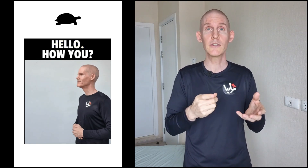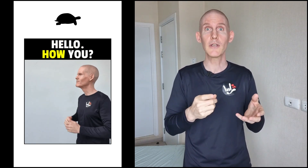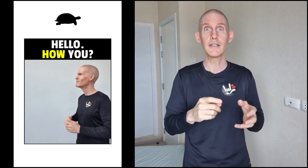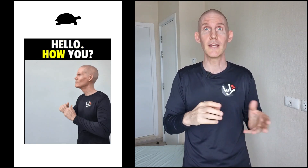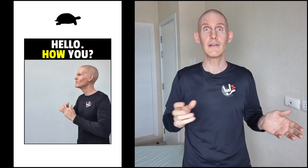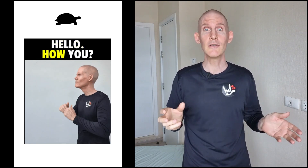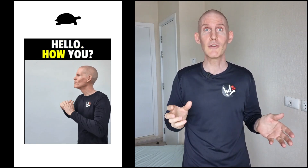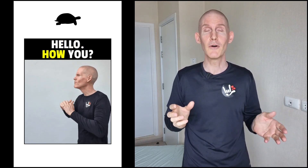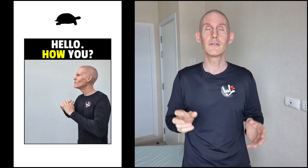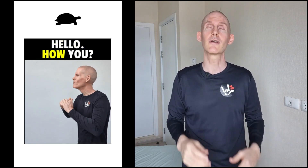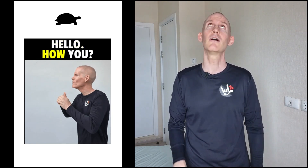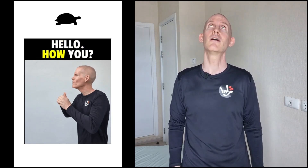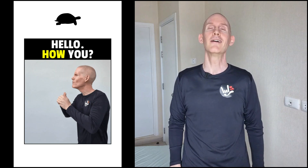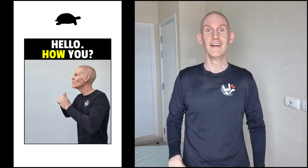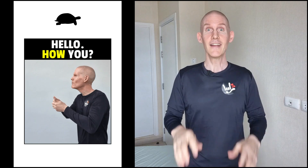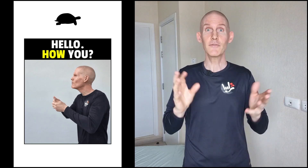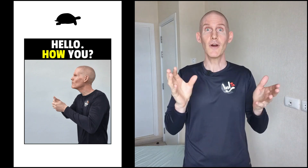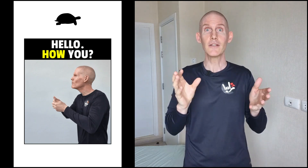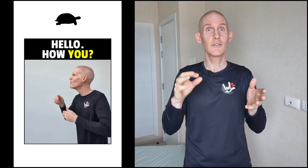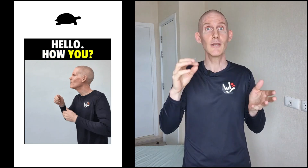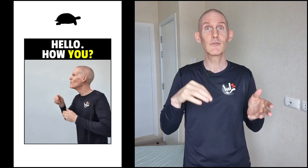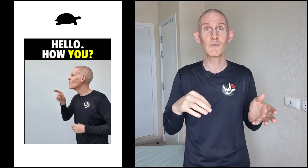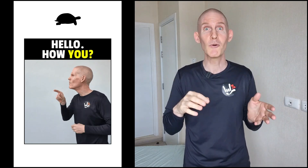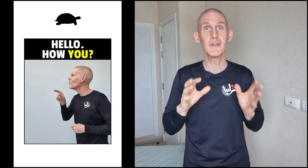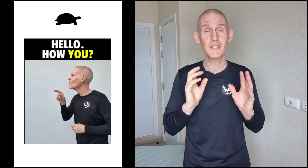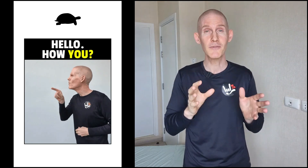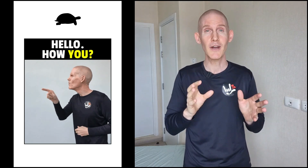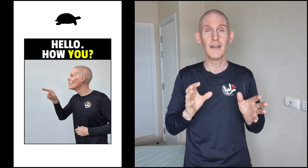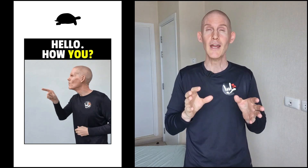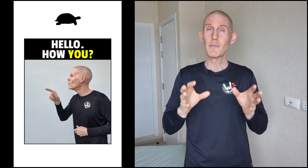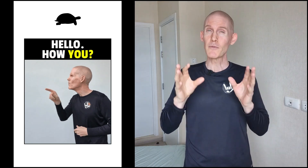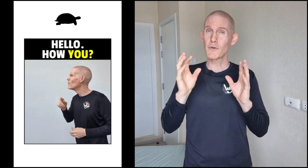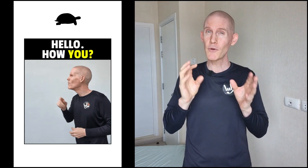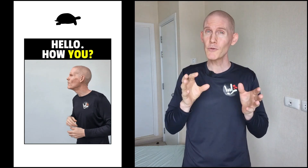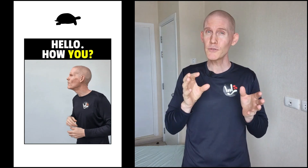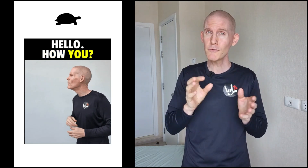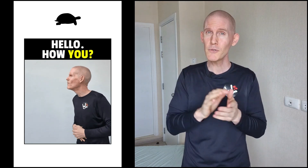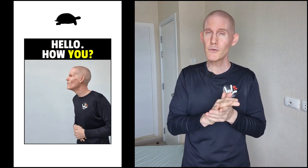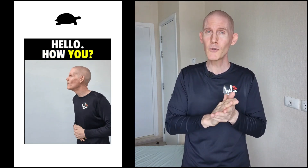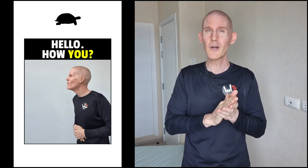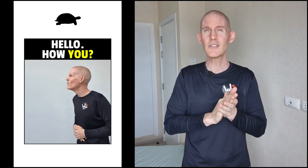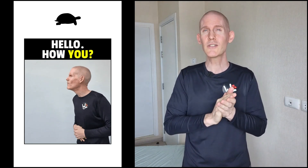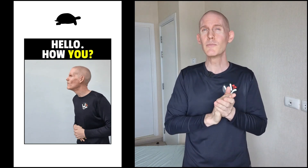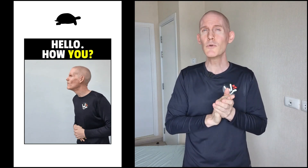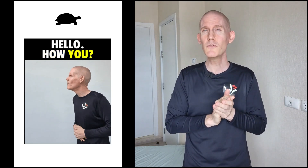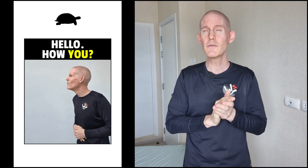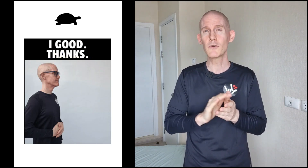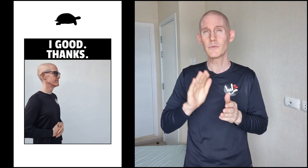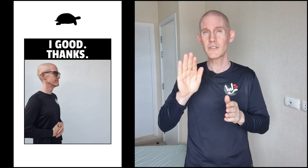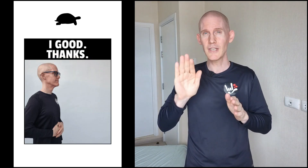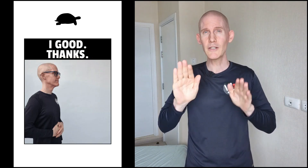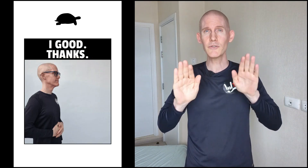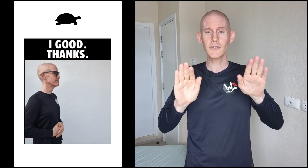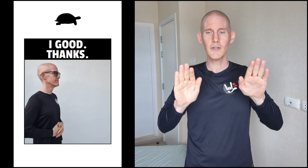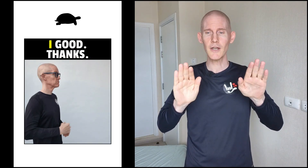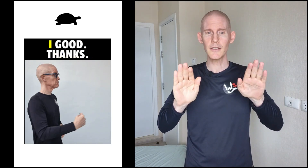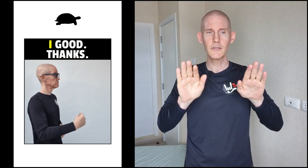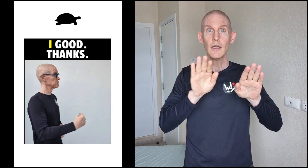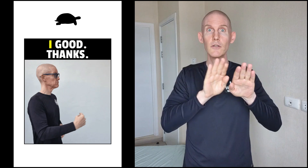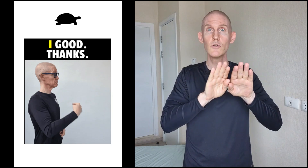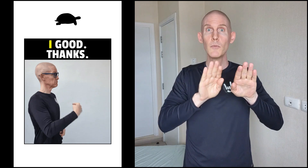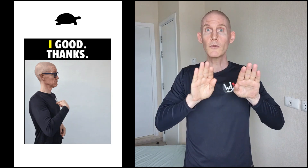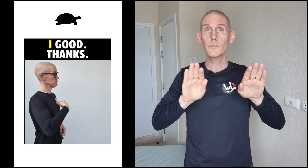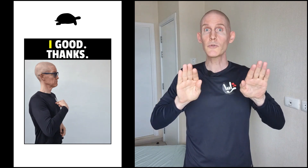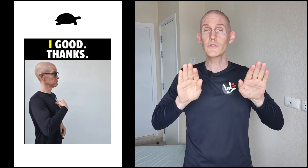skills and this is like deadly slow, and it's like, oh, that's fine, just keep scrolling, that's fine. But for those of you who are just moving from single